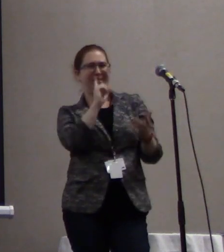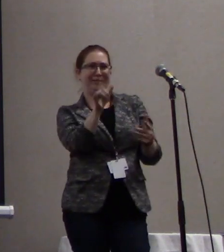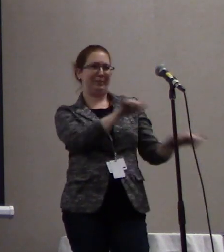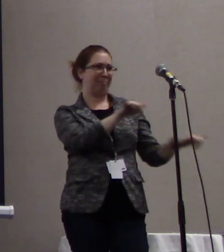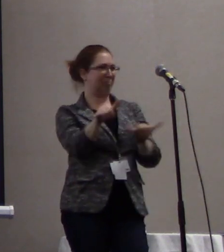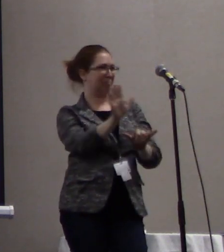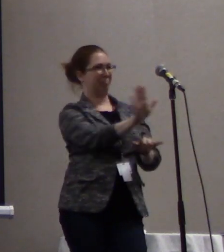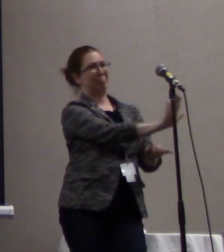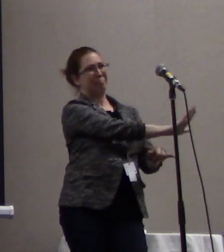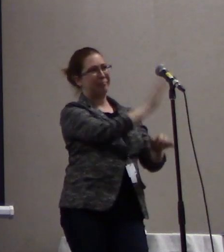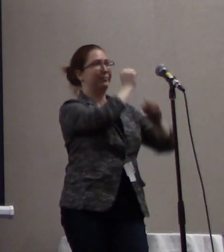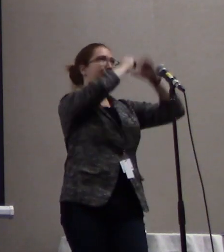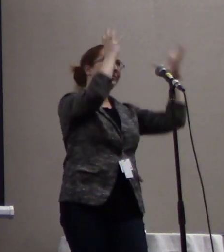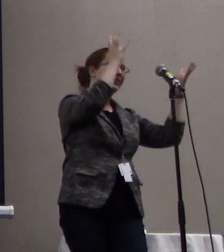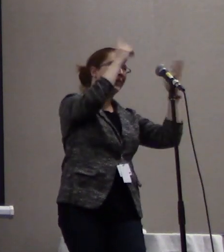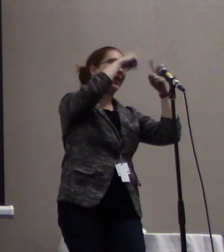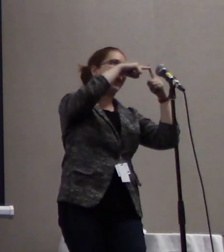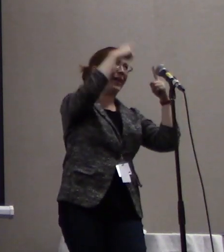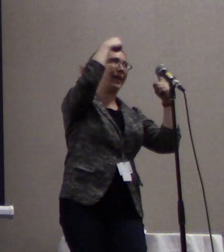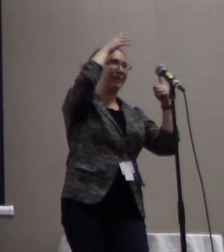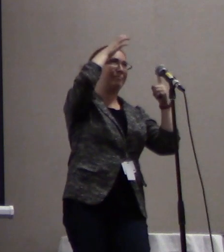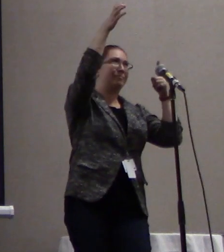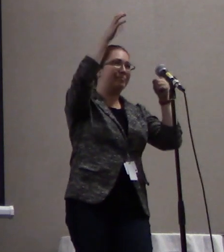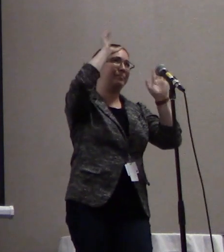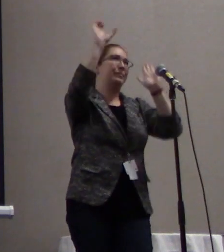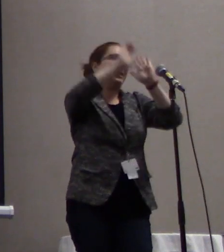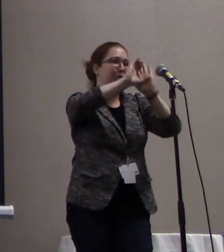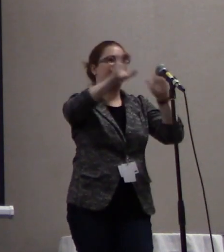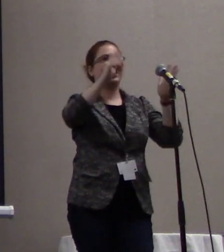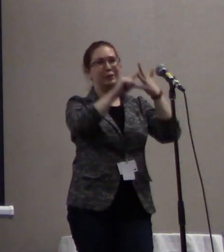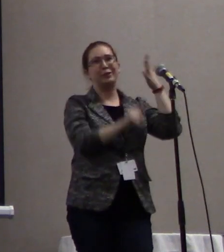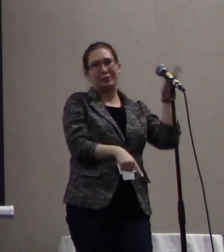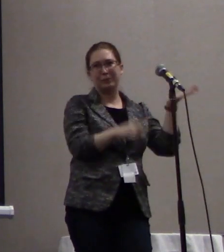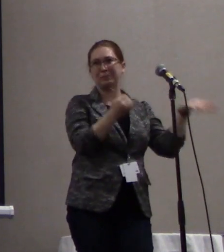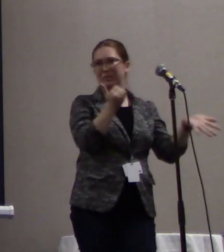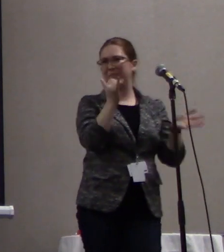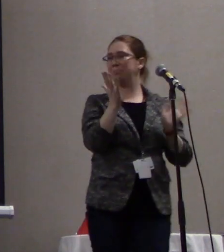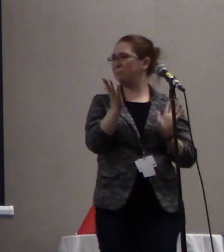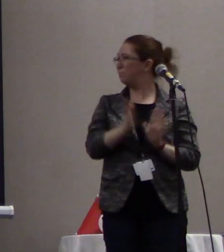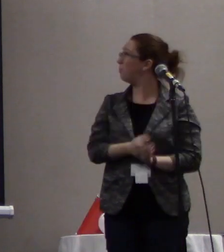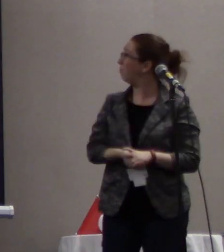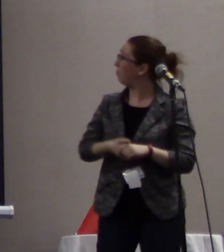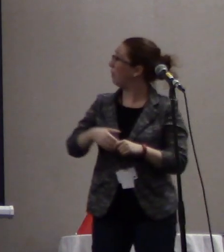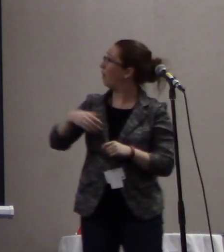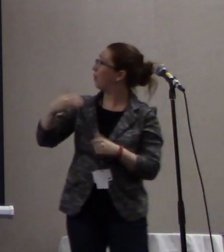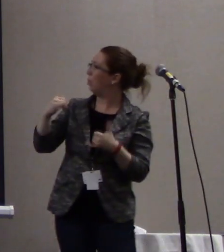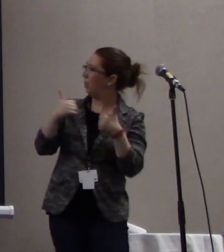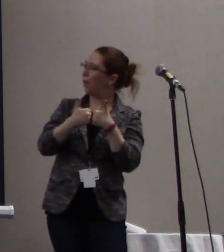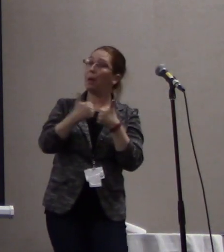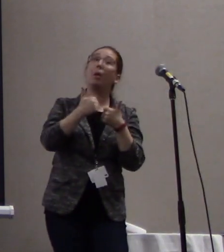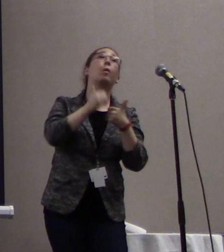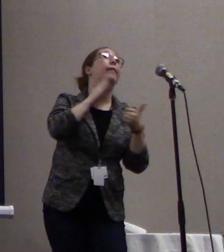the visualization. It's very similar to the visualization concepts in the picture.